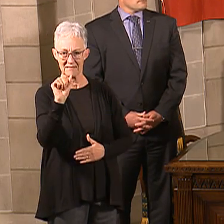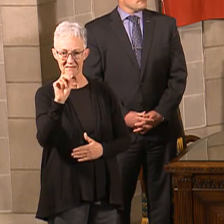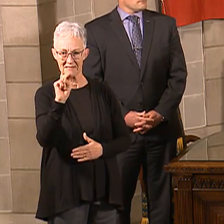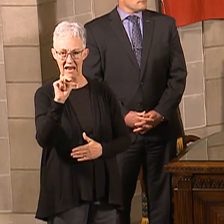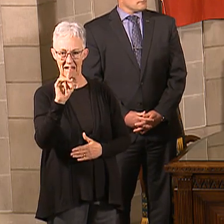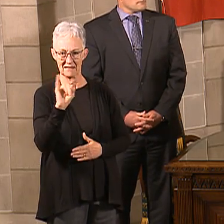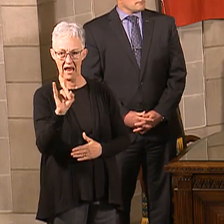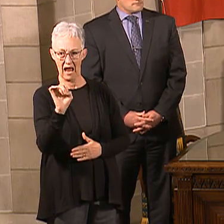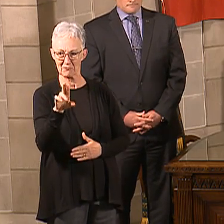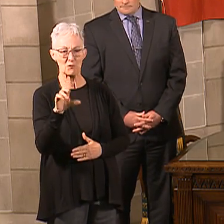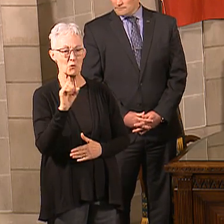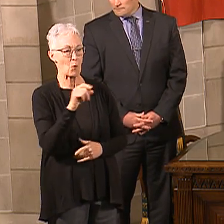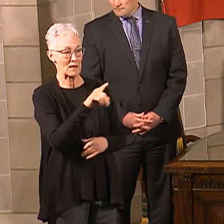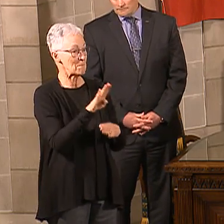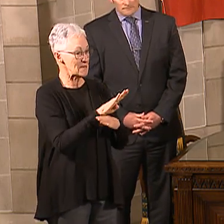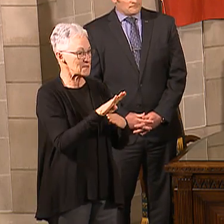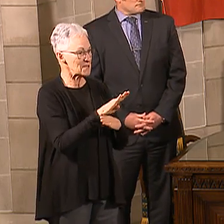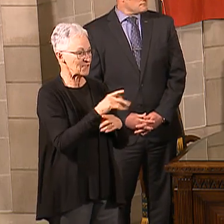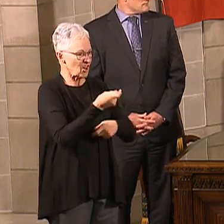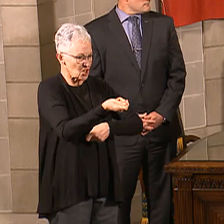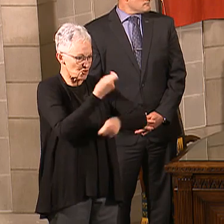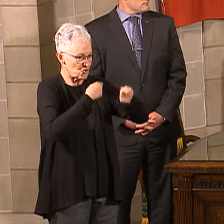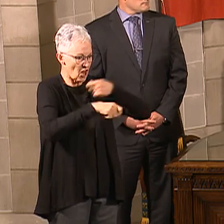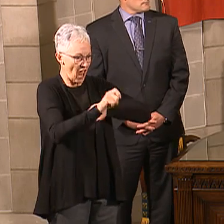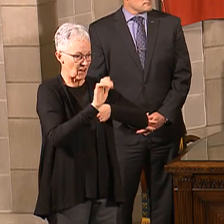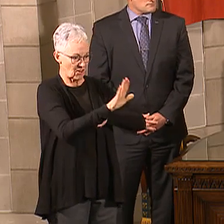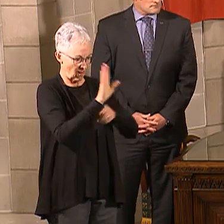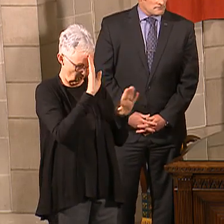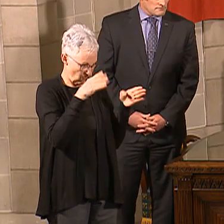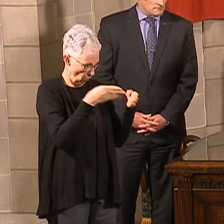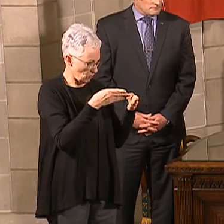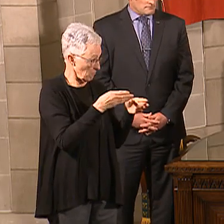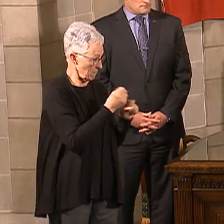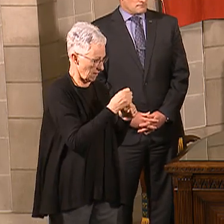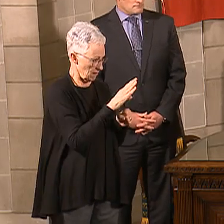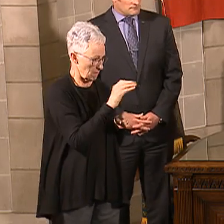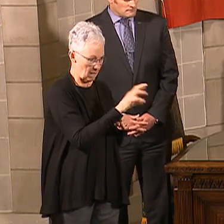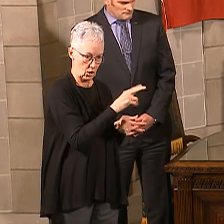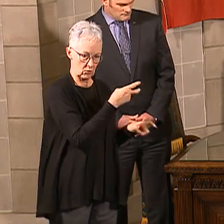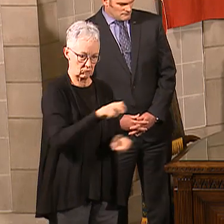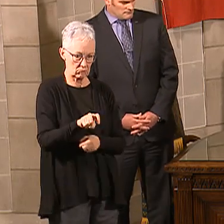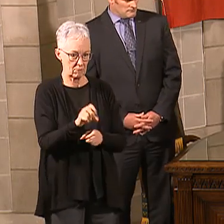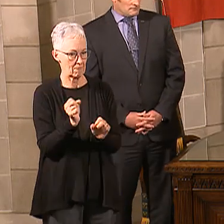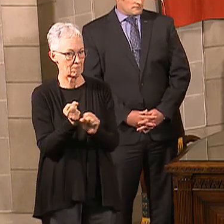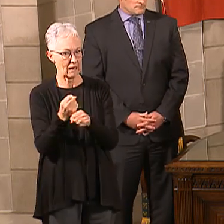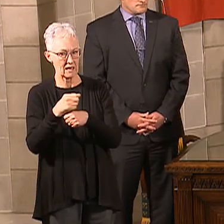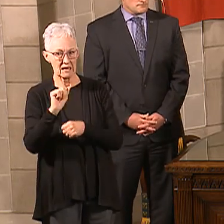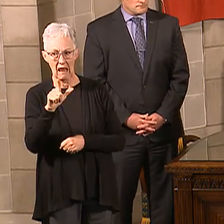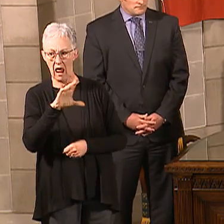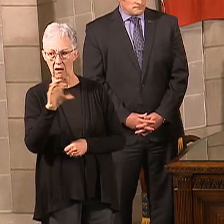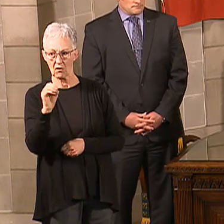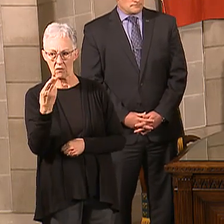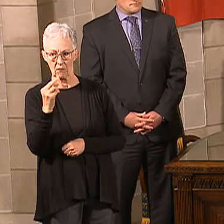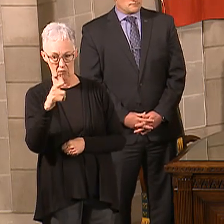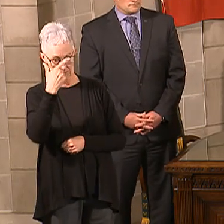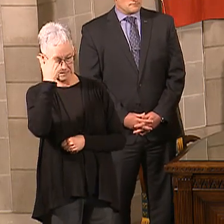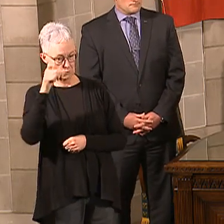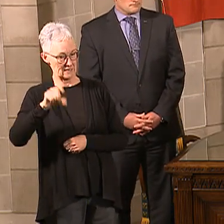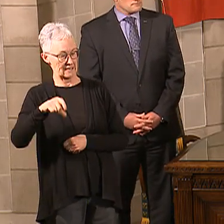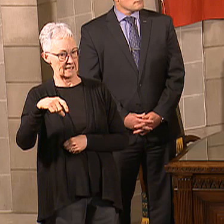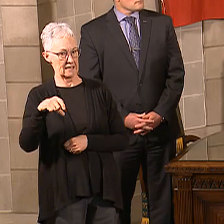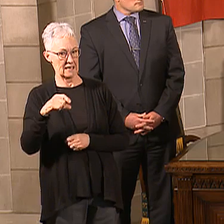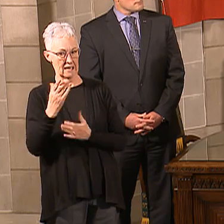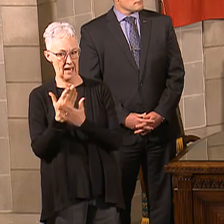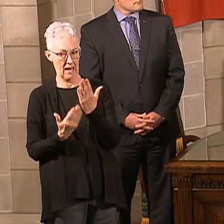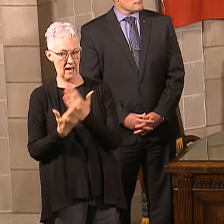of Green Plains, to talk about what his company is doing to help make sure we have the resources necessary in our state to be able to slow down and combat the spread of